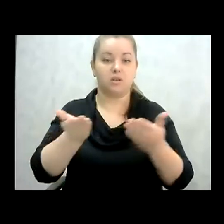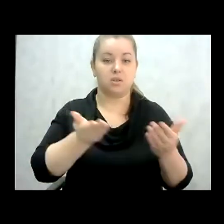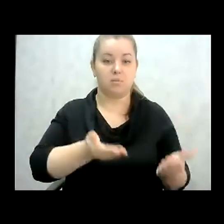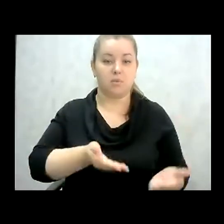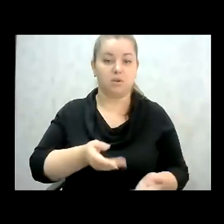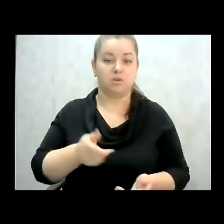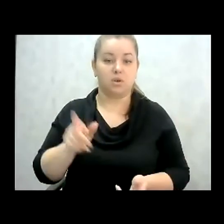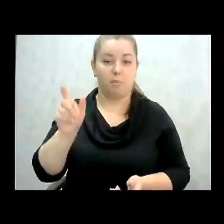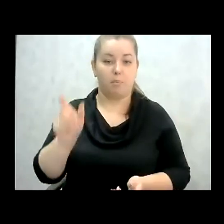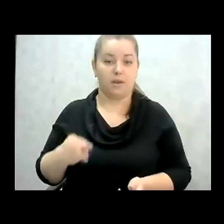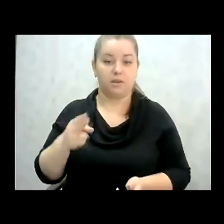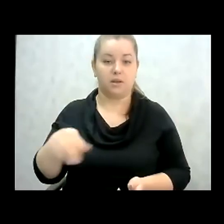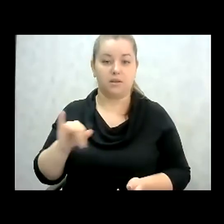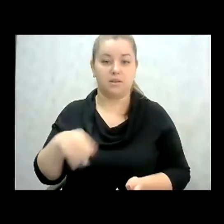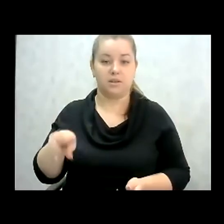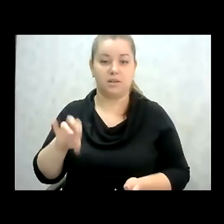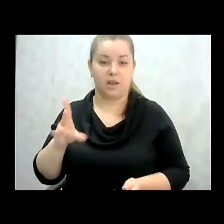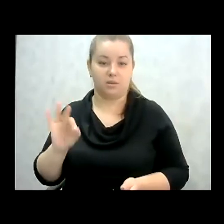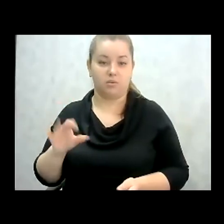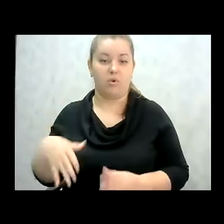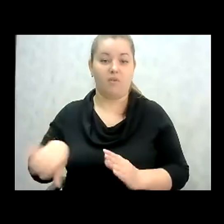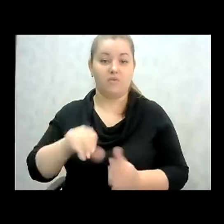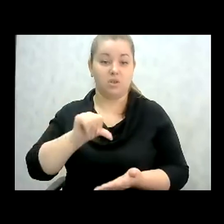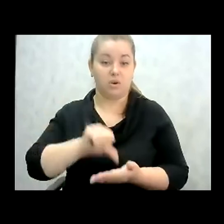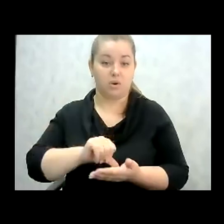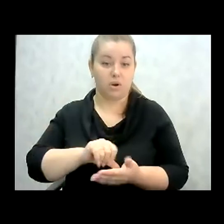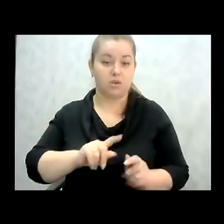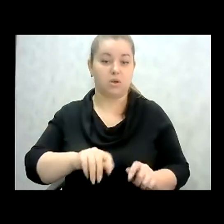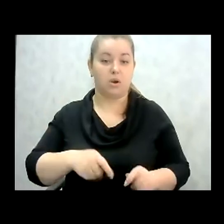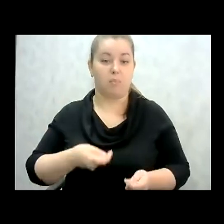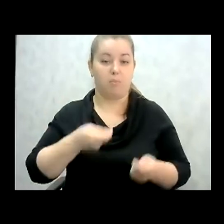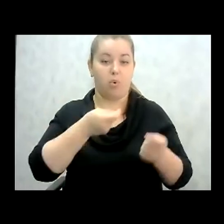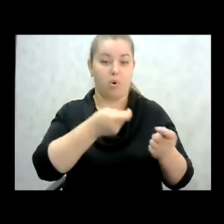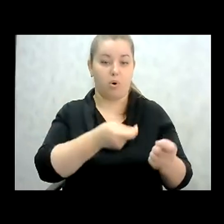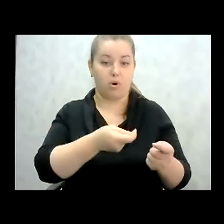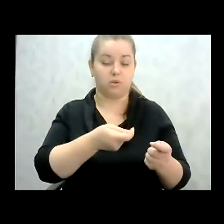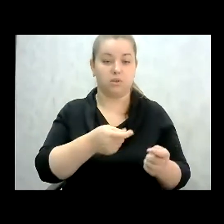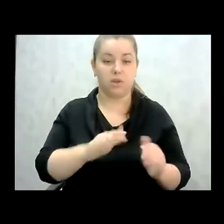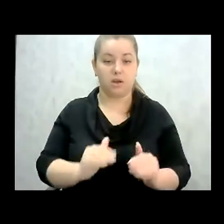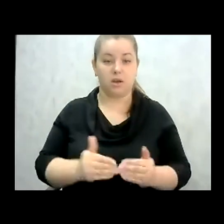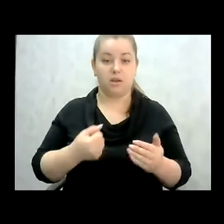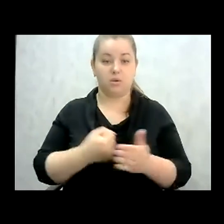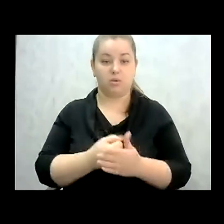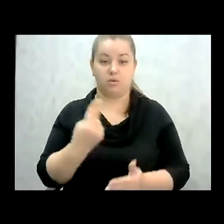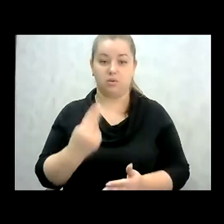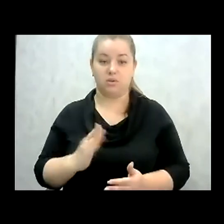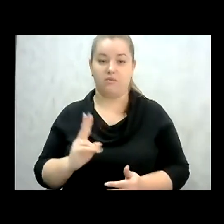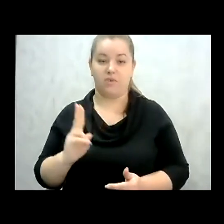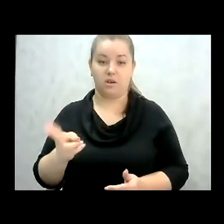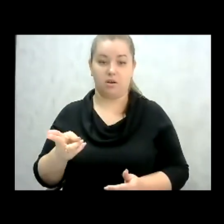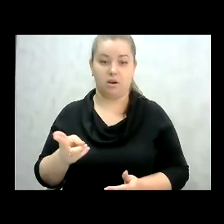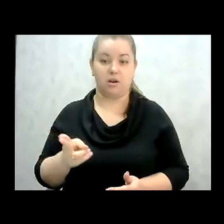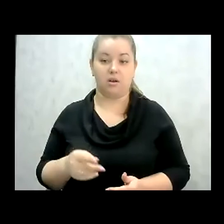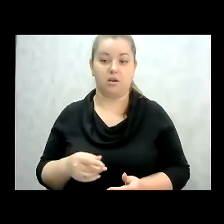improve in its policy and its in regulation of local elections. So thank you very much for being so open